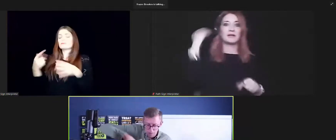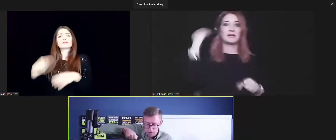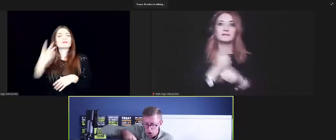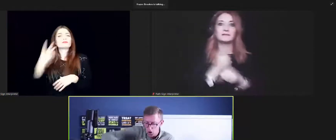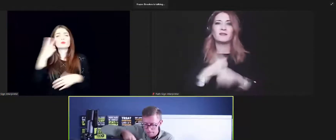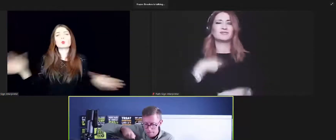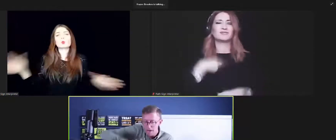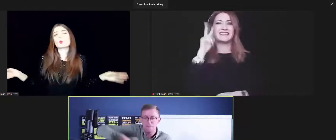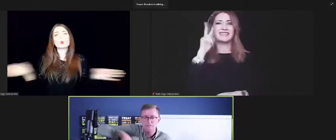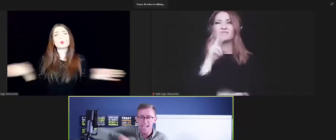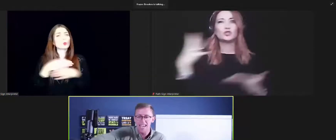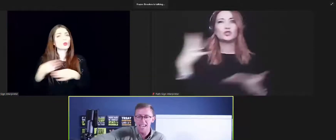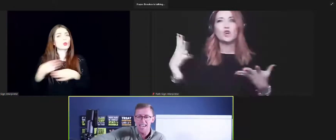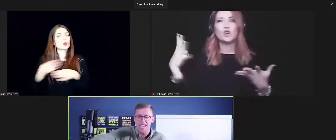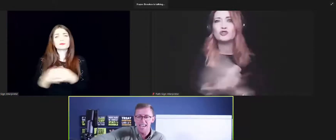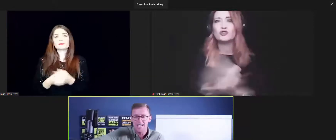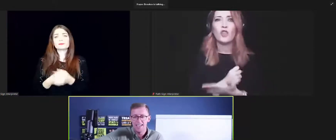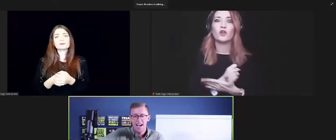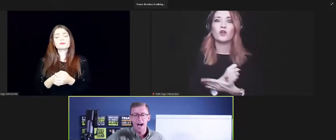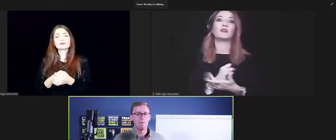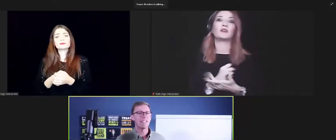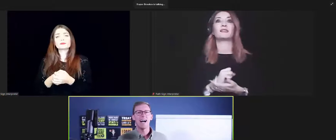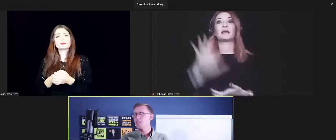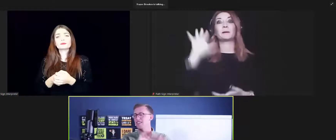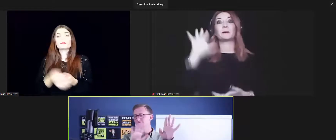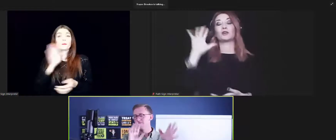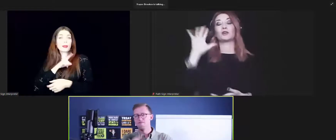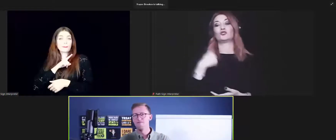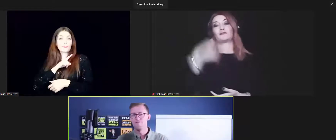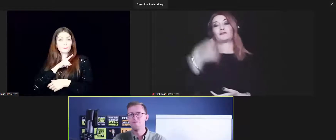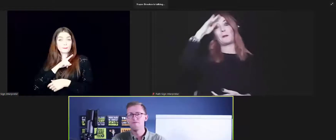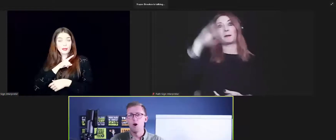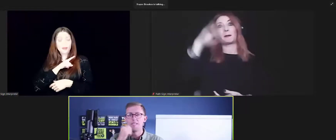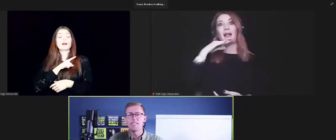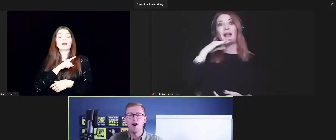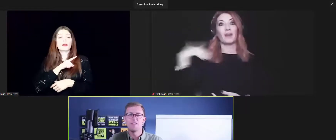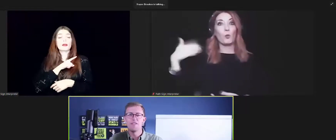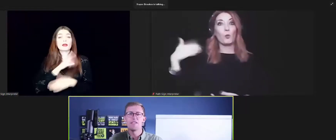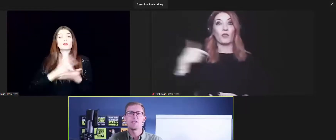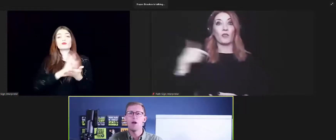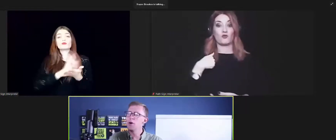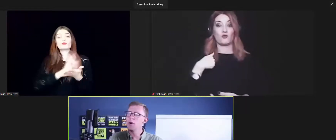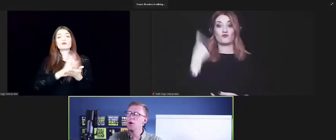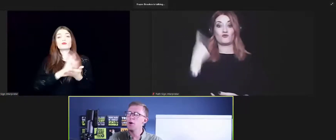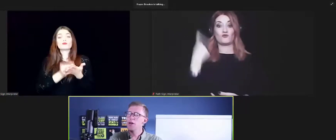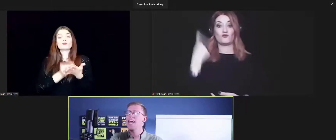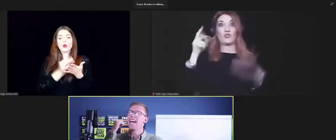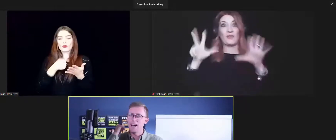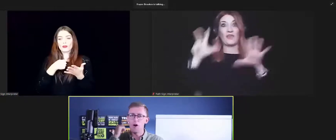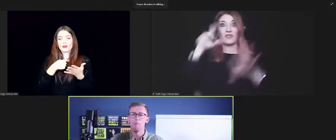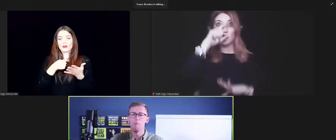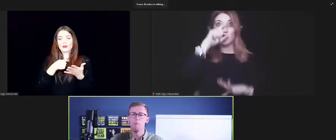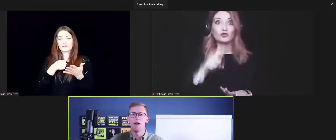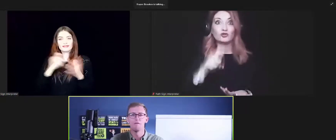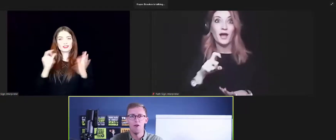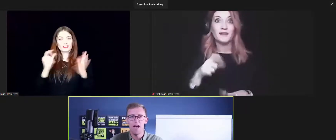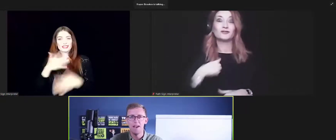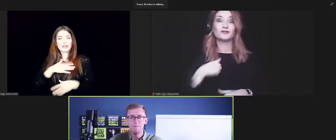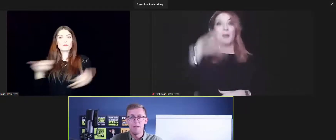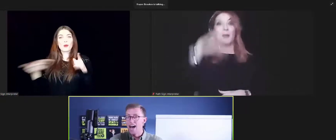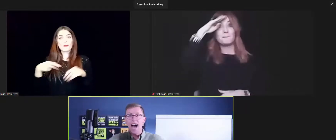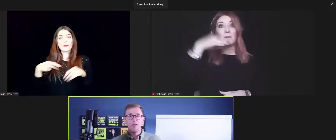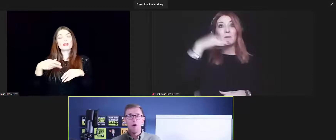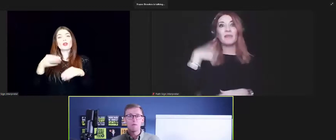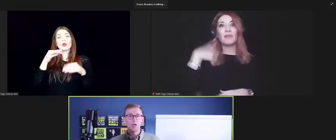to cut my birthday cake. And my dad said, come into the office. Don't cut your cake. I've got a present for you. And